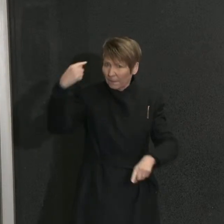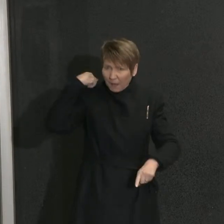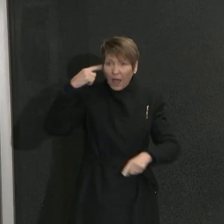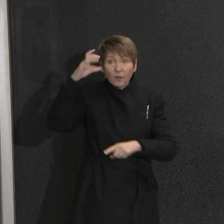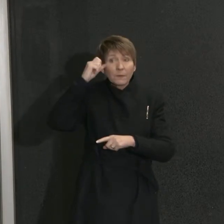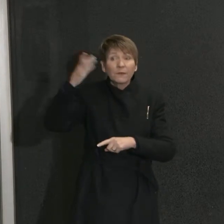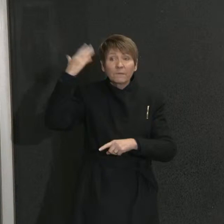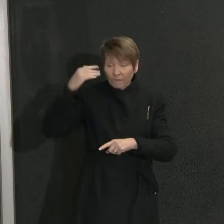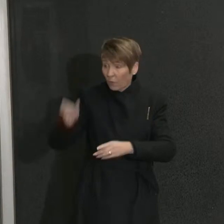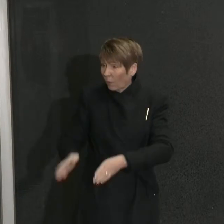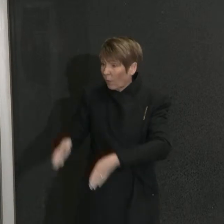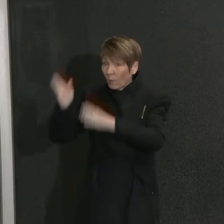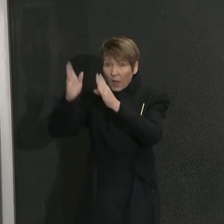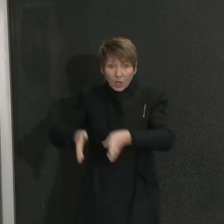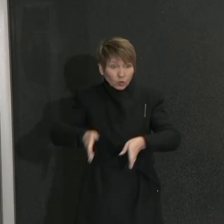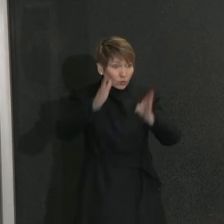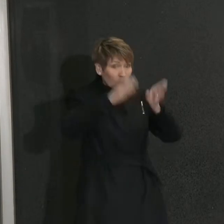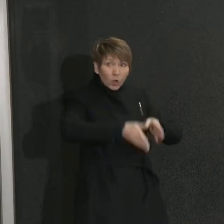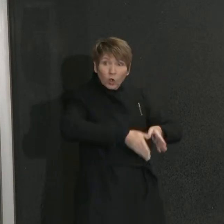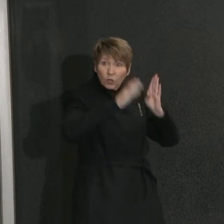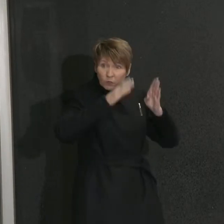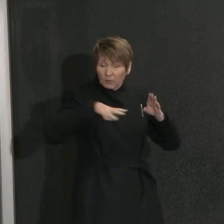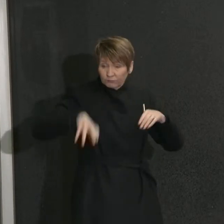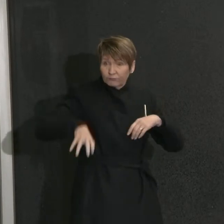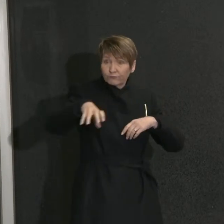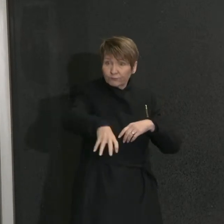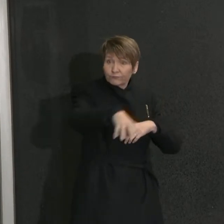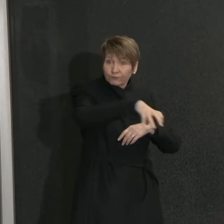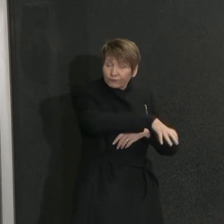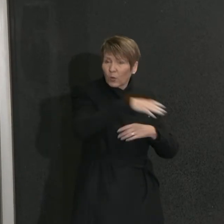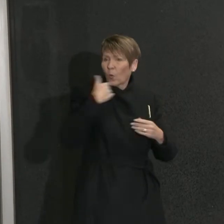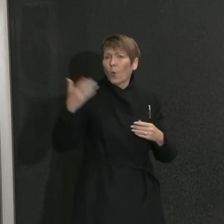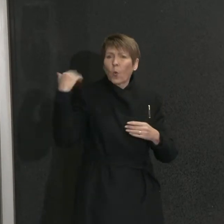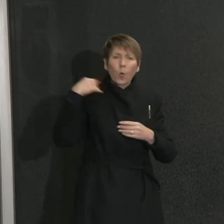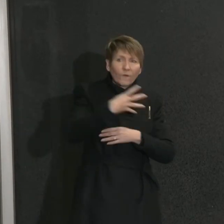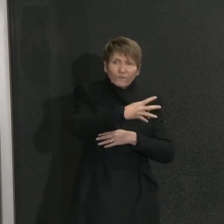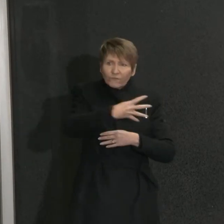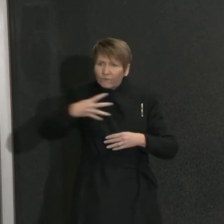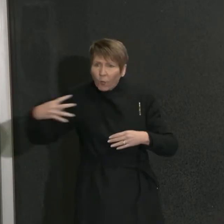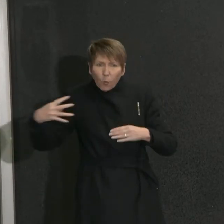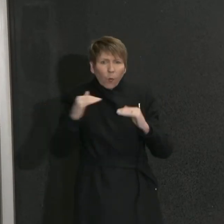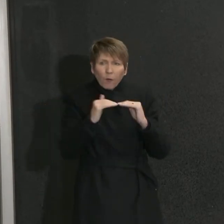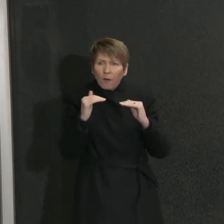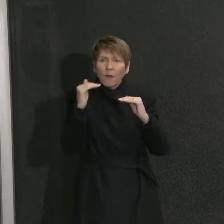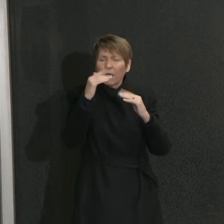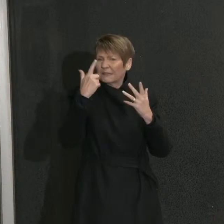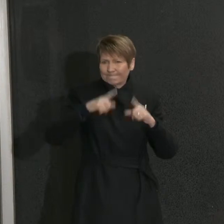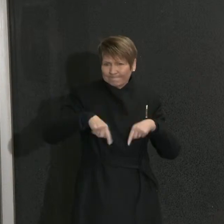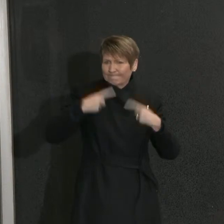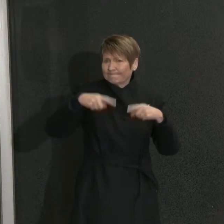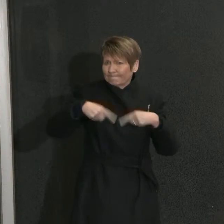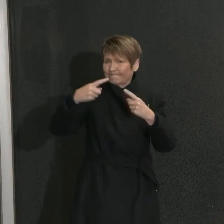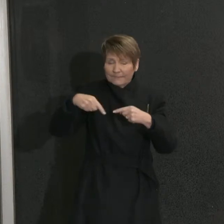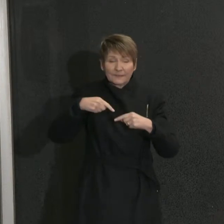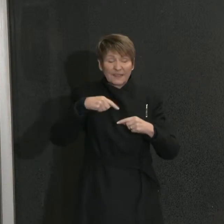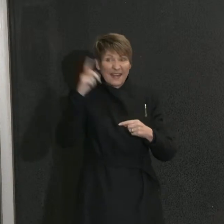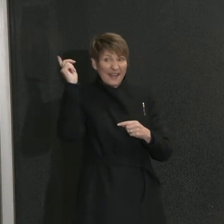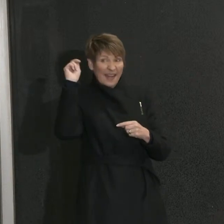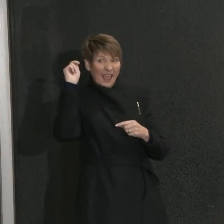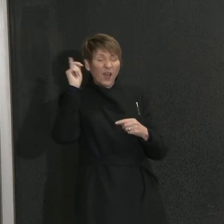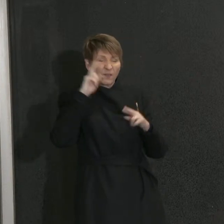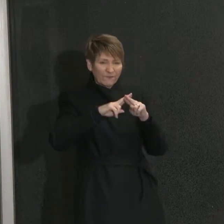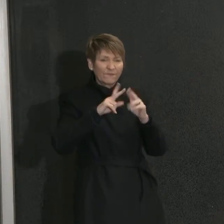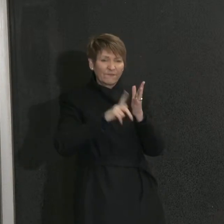residents for being a partner in that. And how difficult has that been, given the history at Flemington? Well,